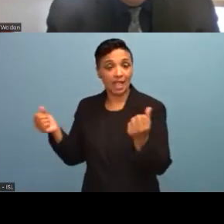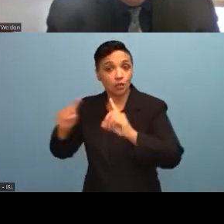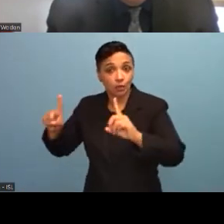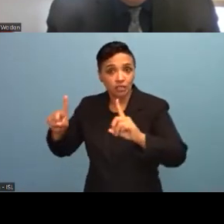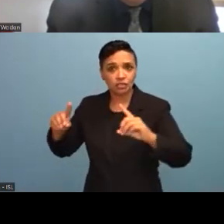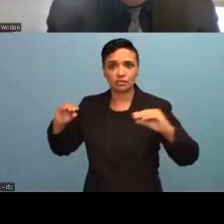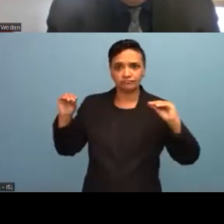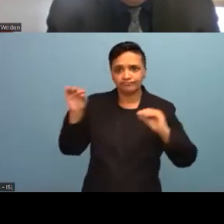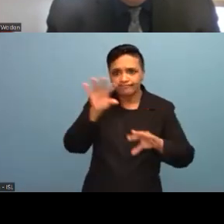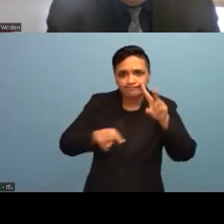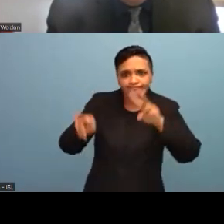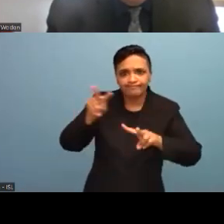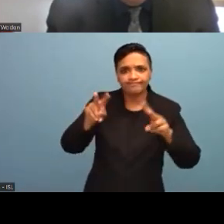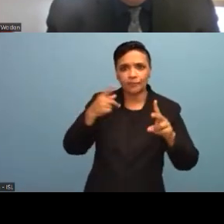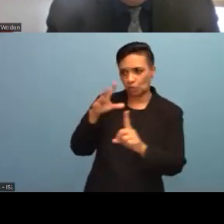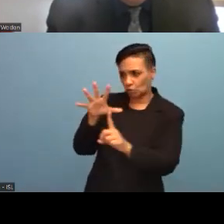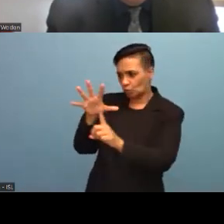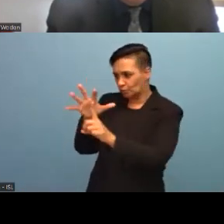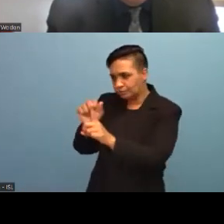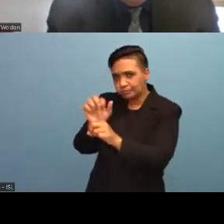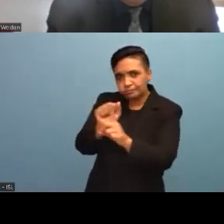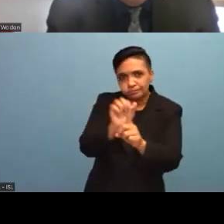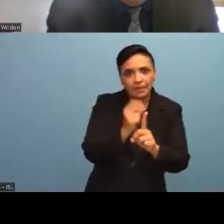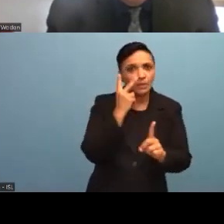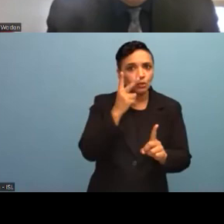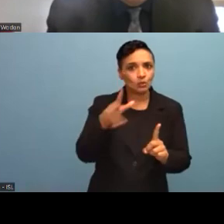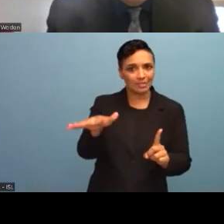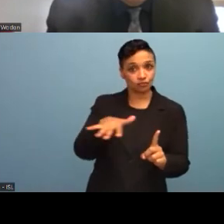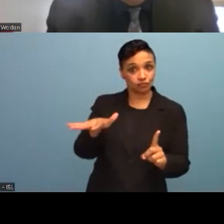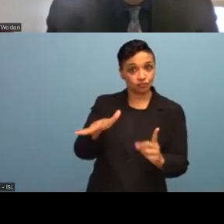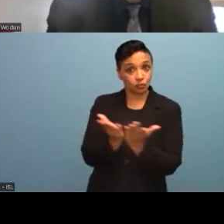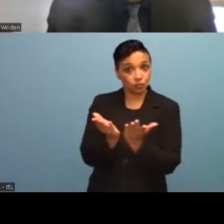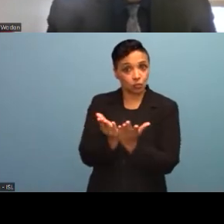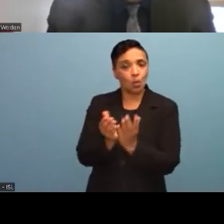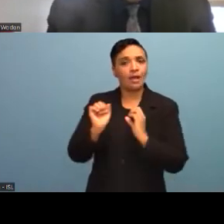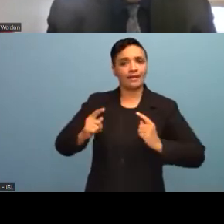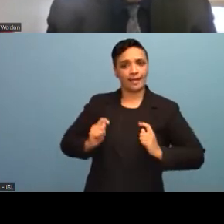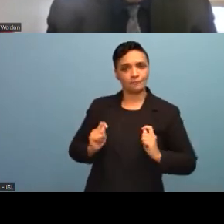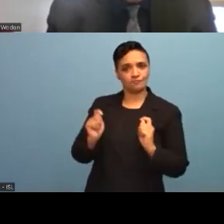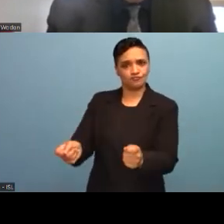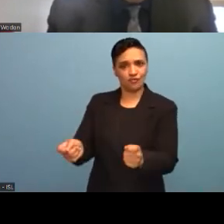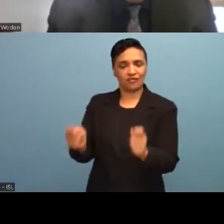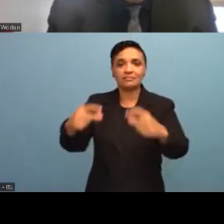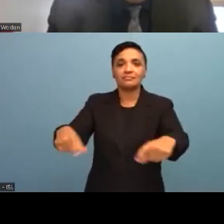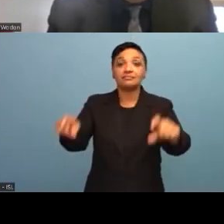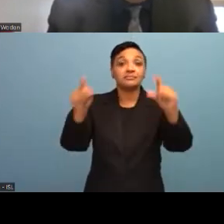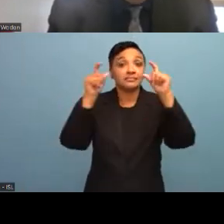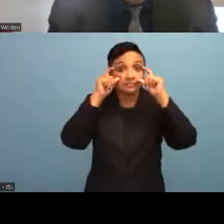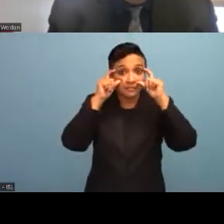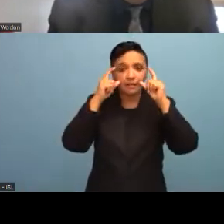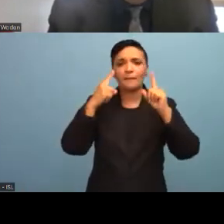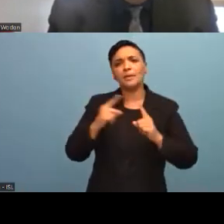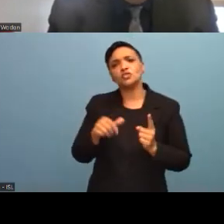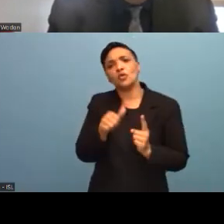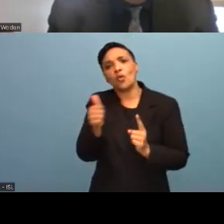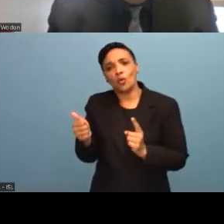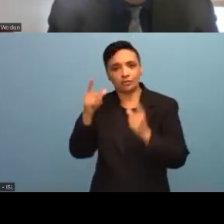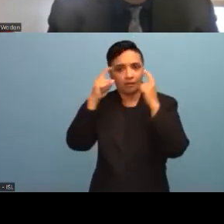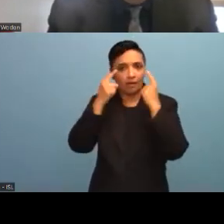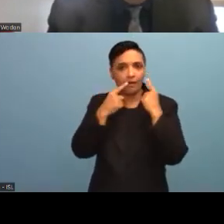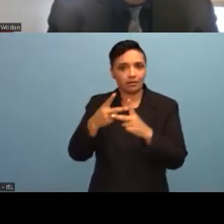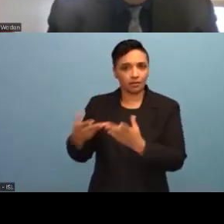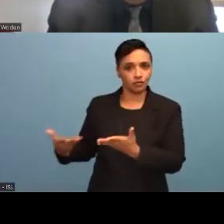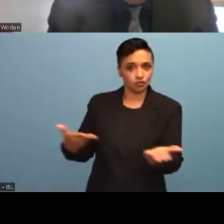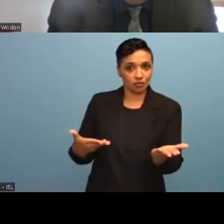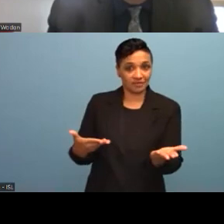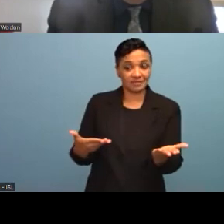for refractive errors and provision of spectacles and other eye care services in schools. Yes. And these can